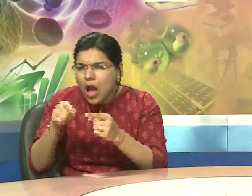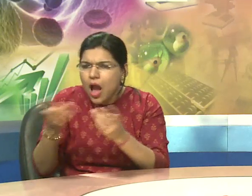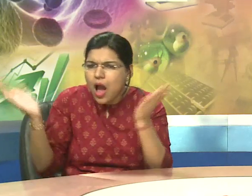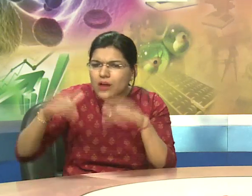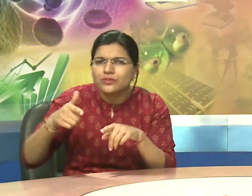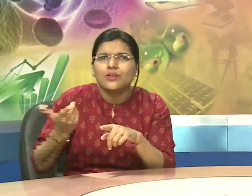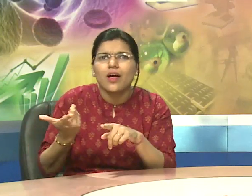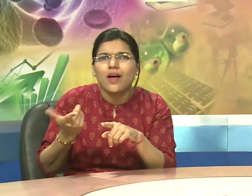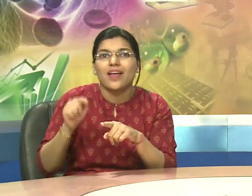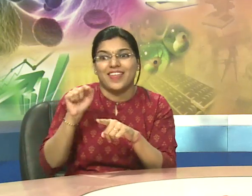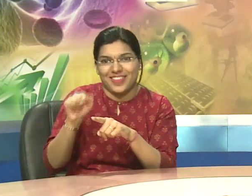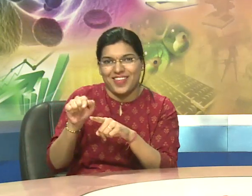we buy different things.